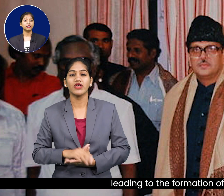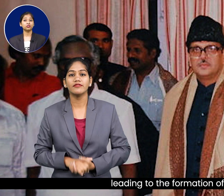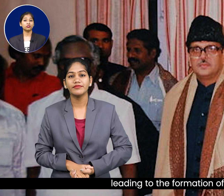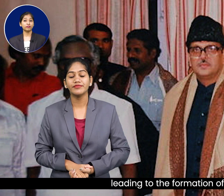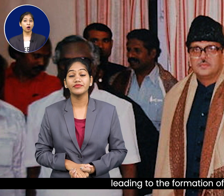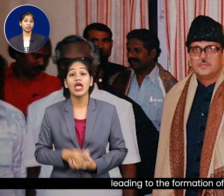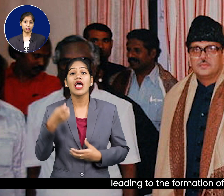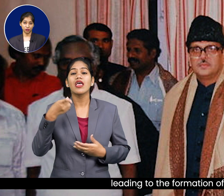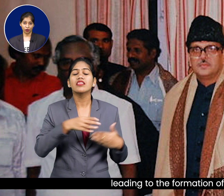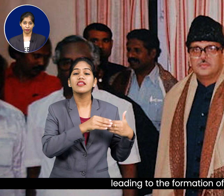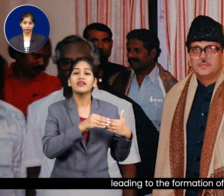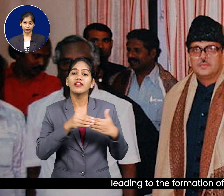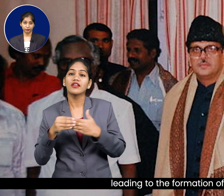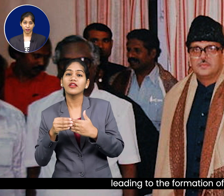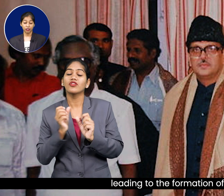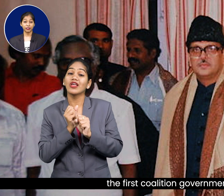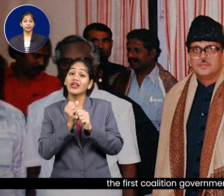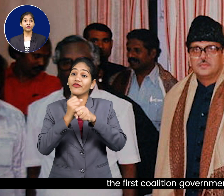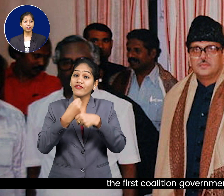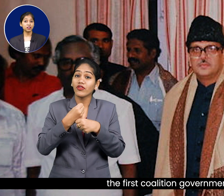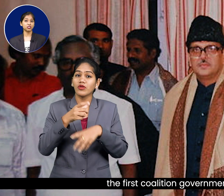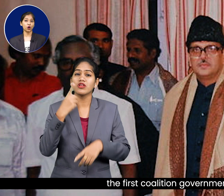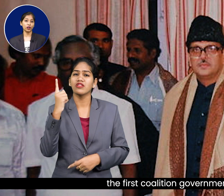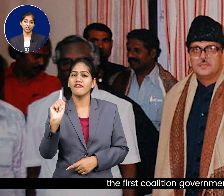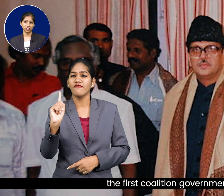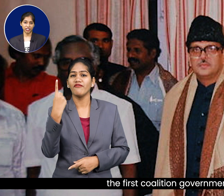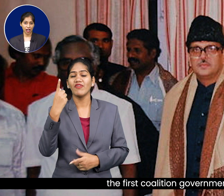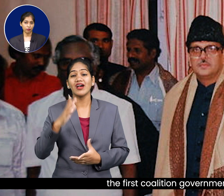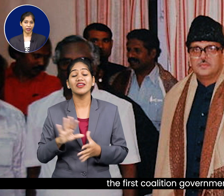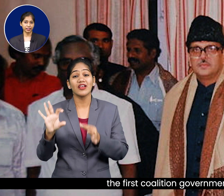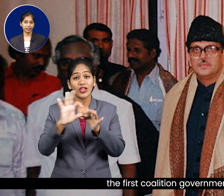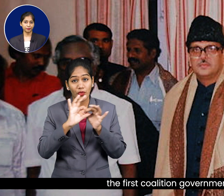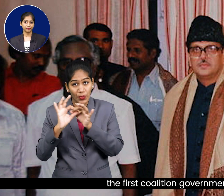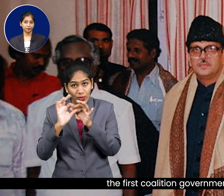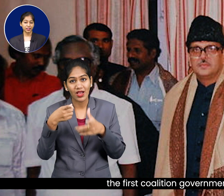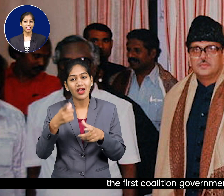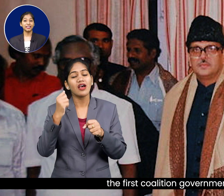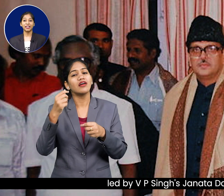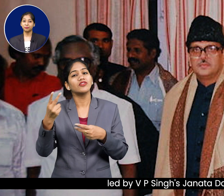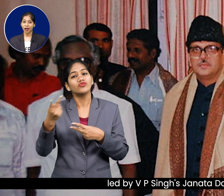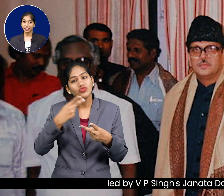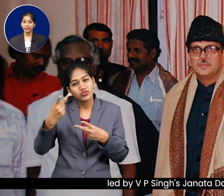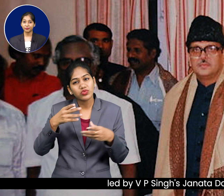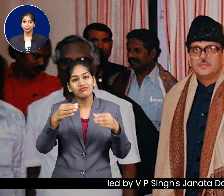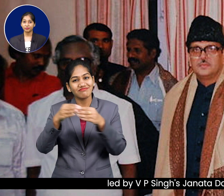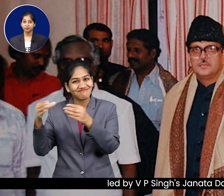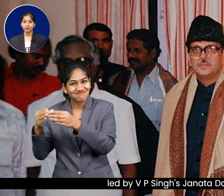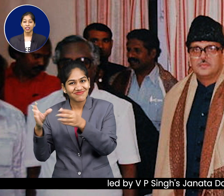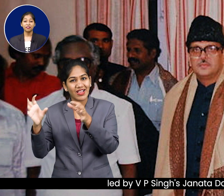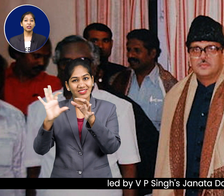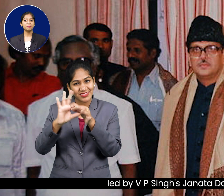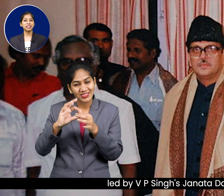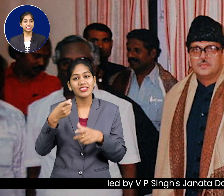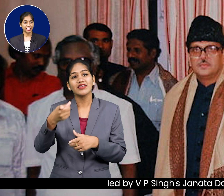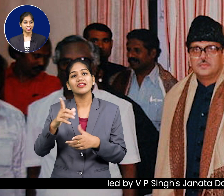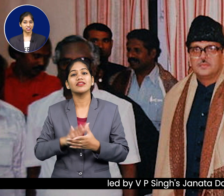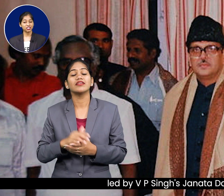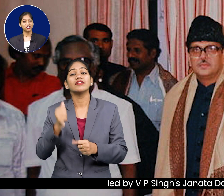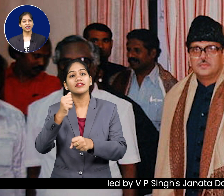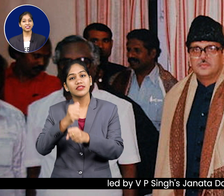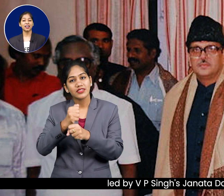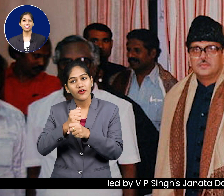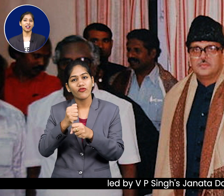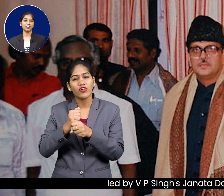leading to the formation of the first coalition government led by VP